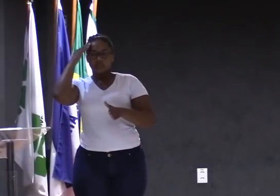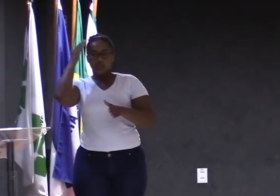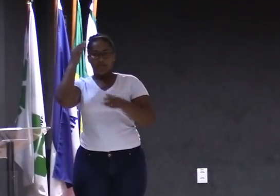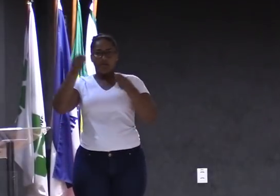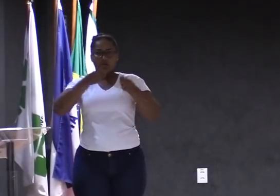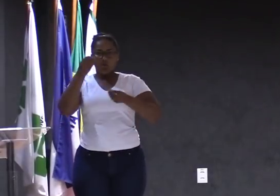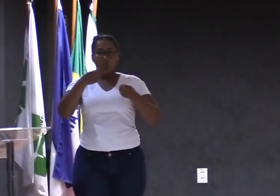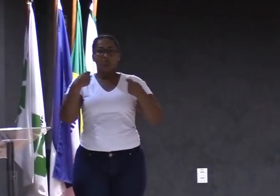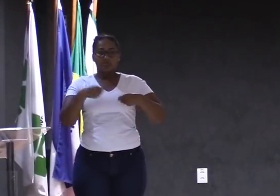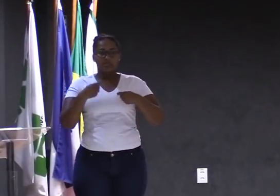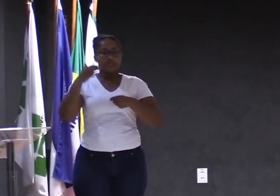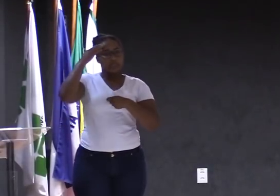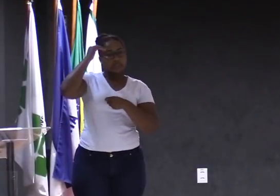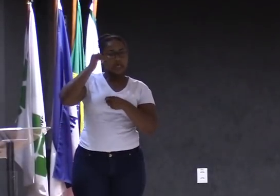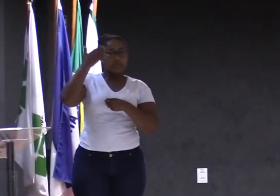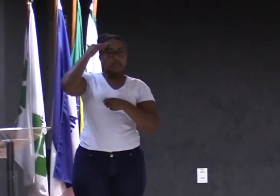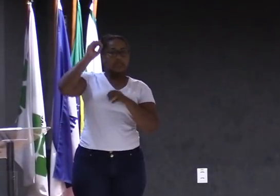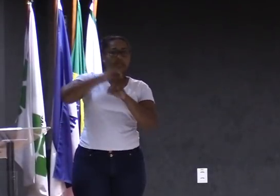let's see.